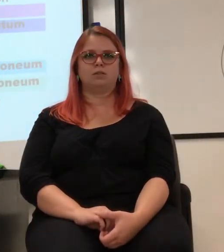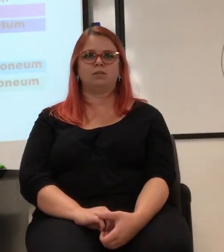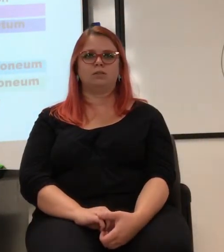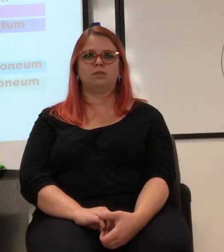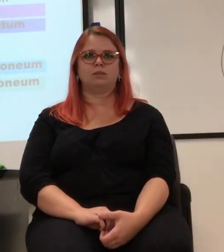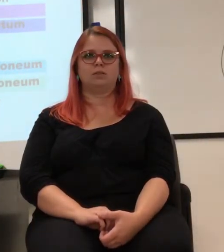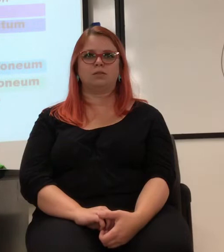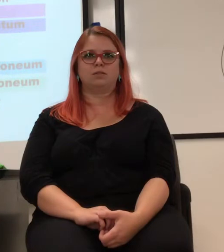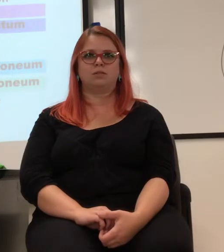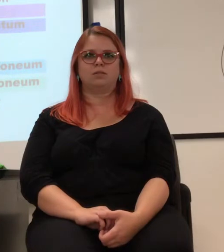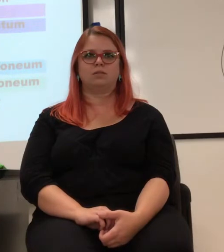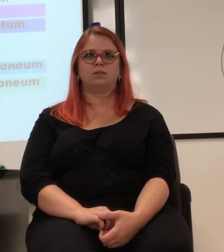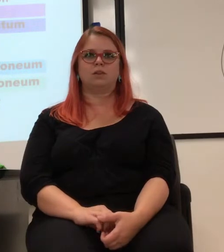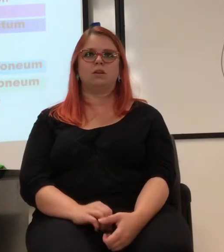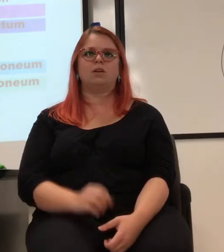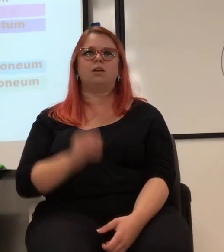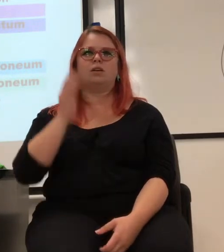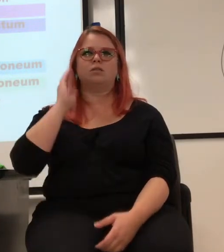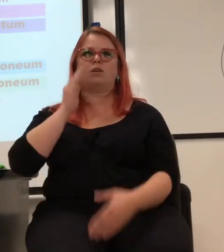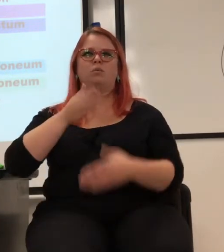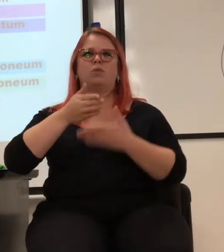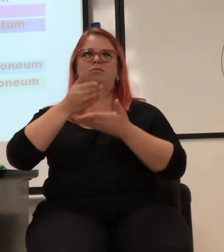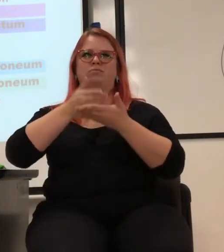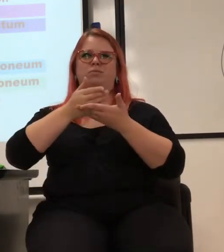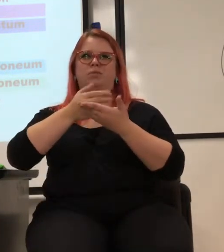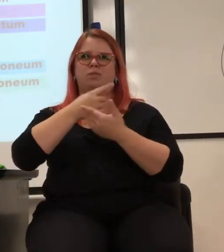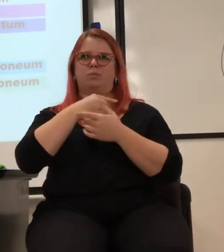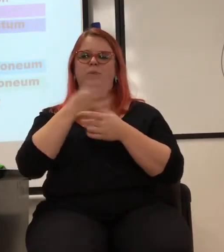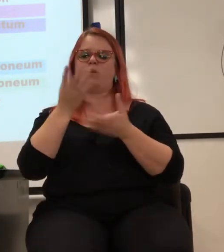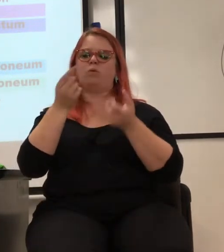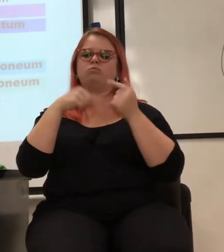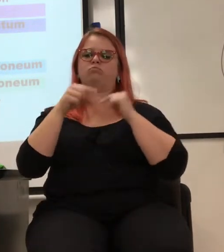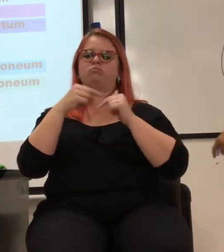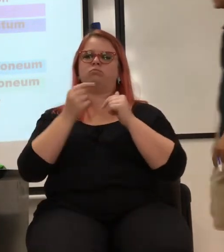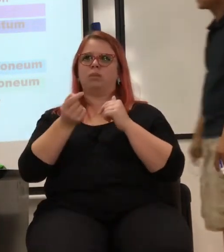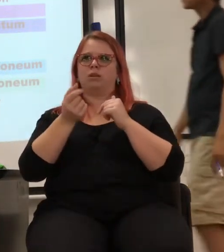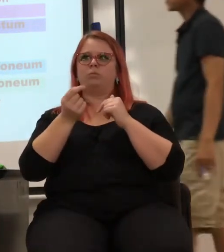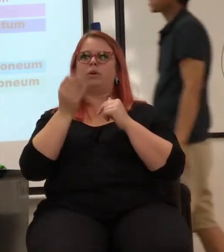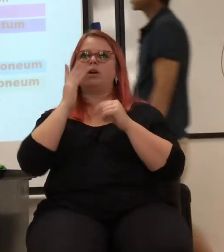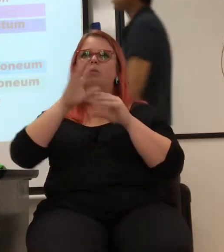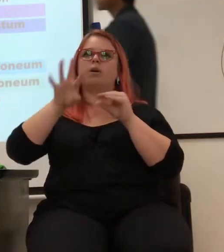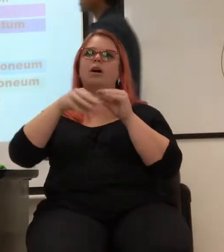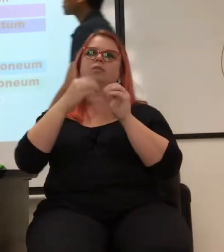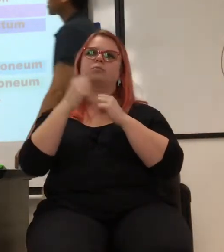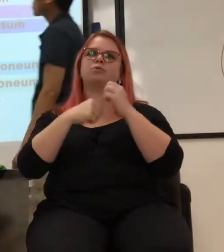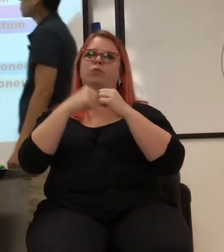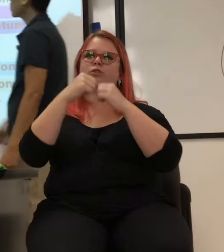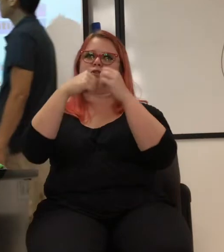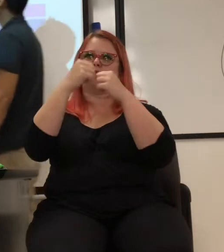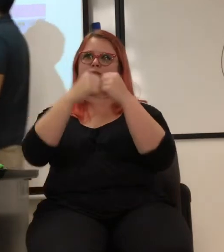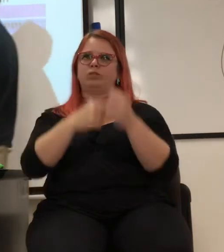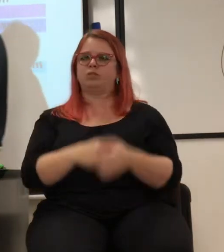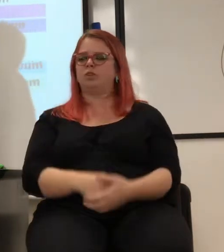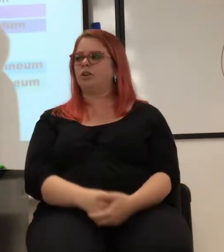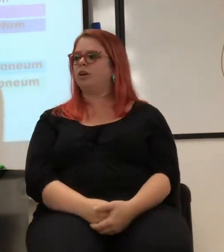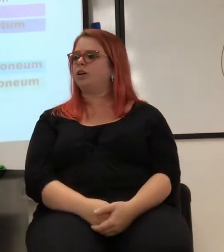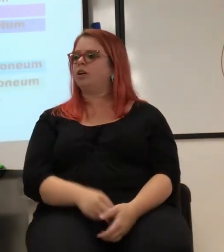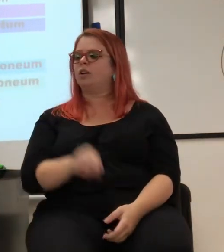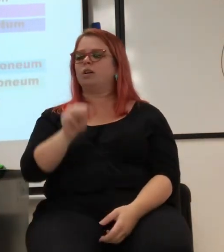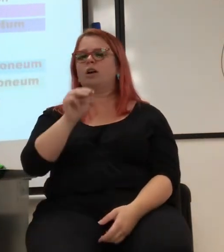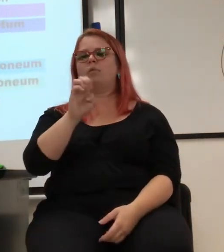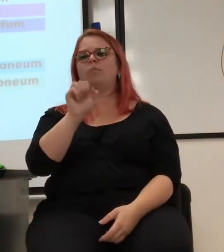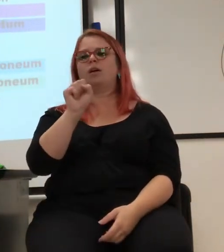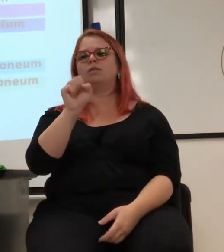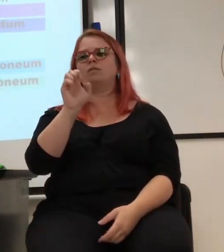Okay, I'm going to stop it there. I'm going to go back here, and I'm going to draw some structures. A mesentery